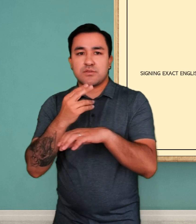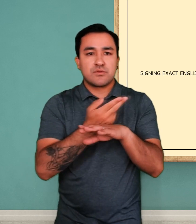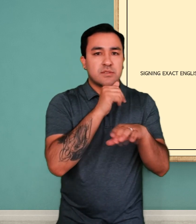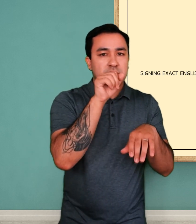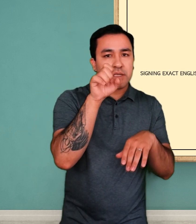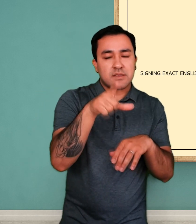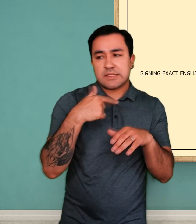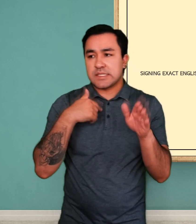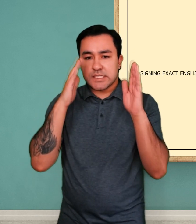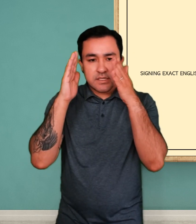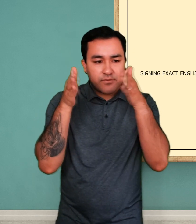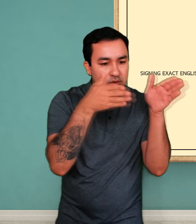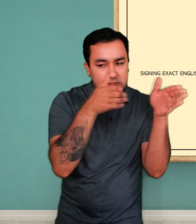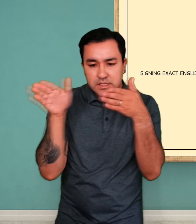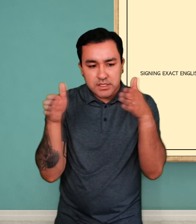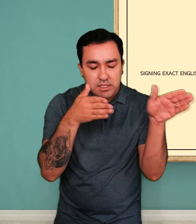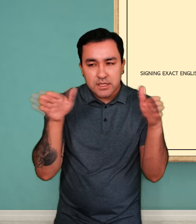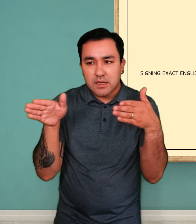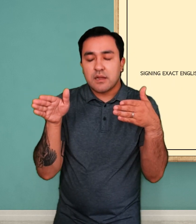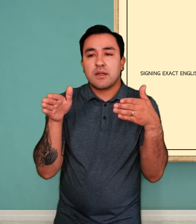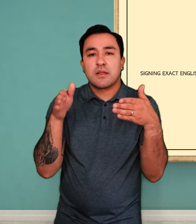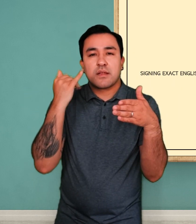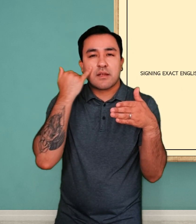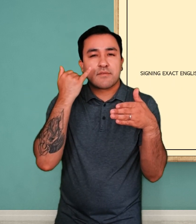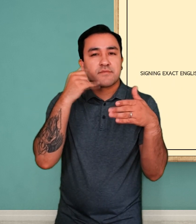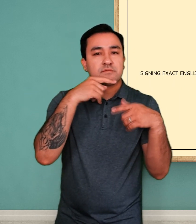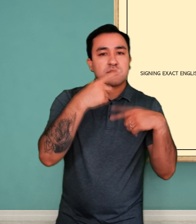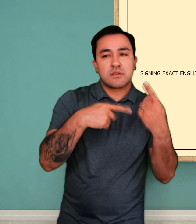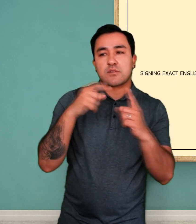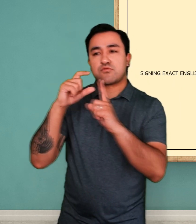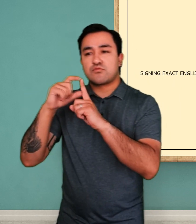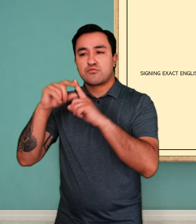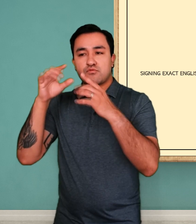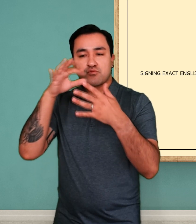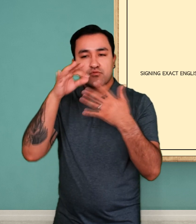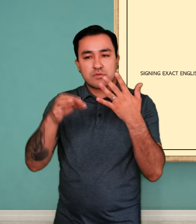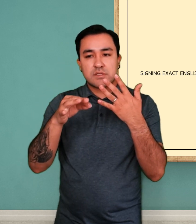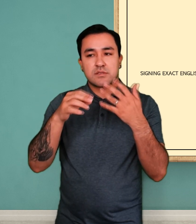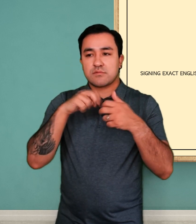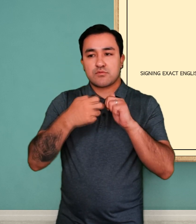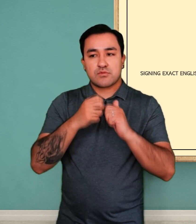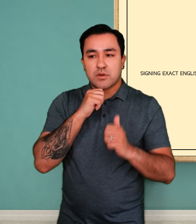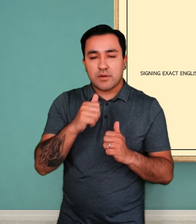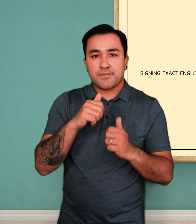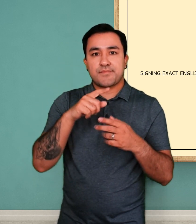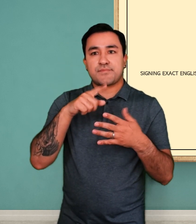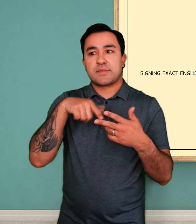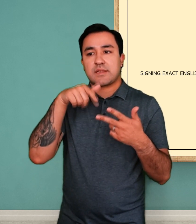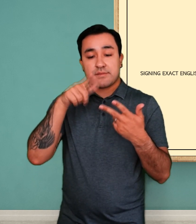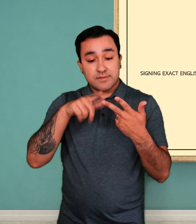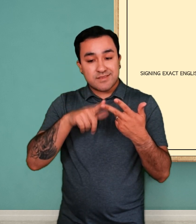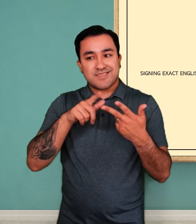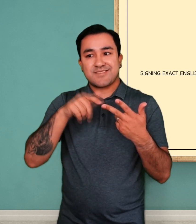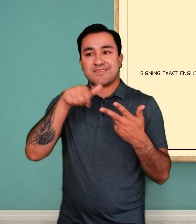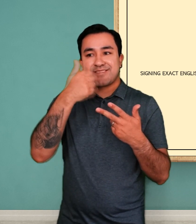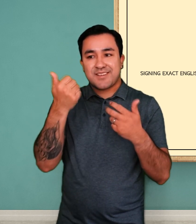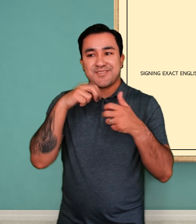If sign or word choice was not already an issue, the next major problem is grammar and sentence structure. Again,